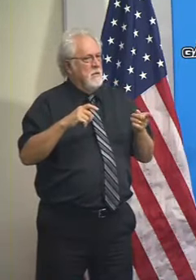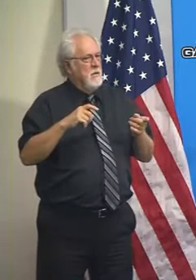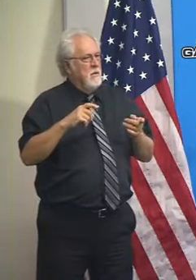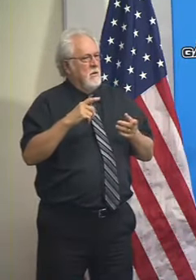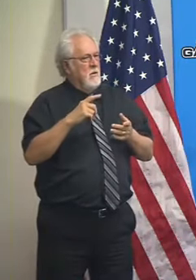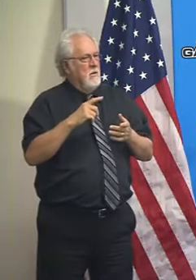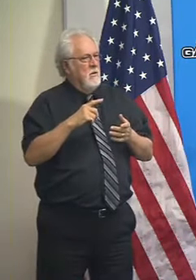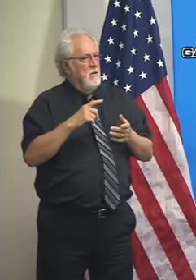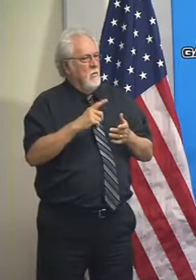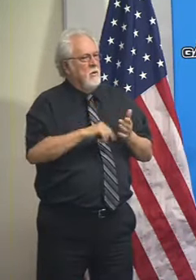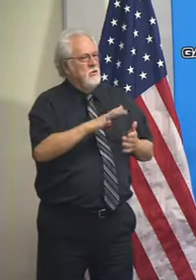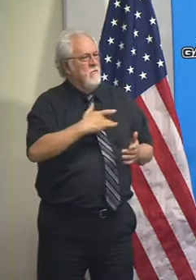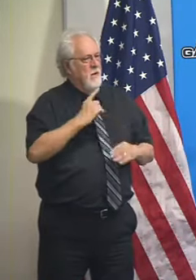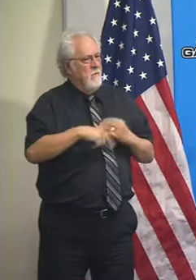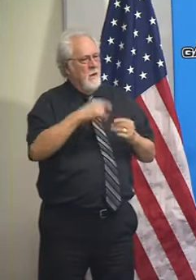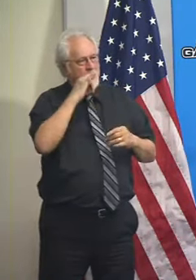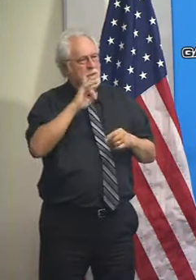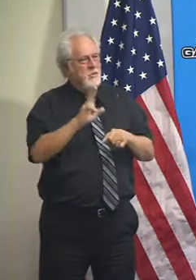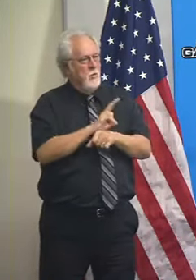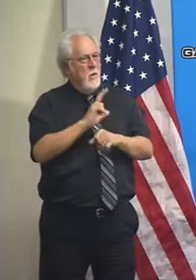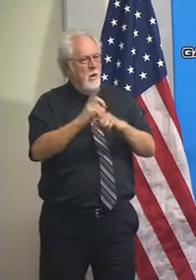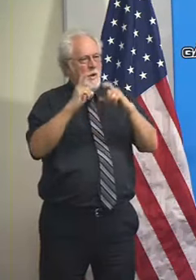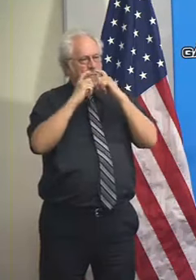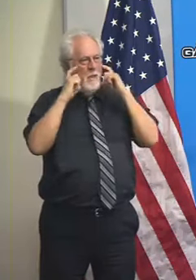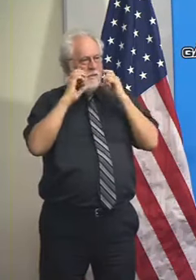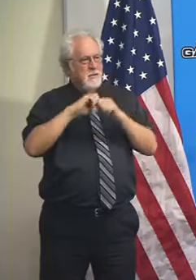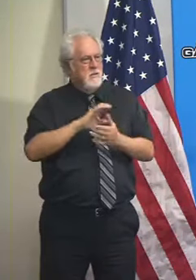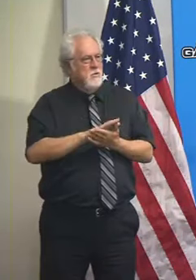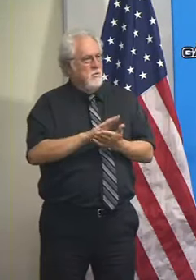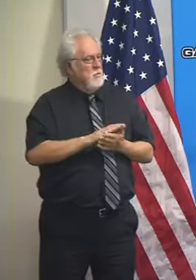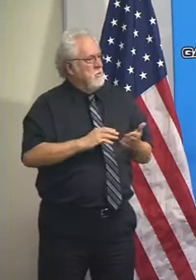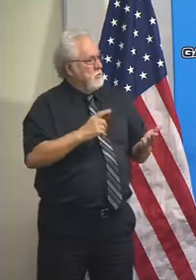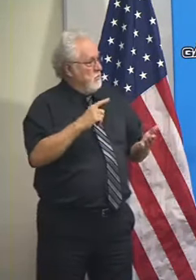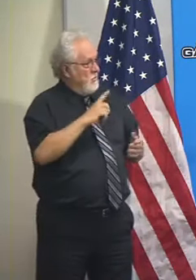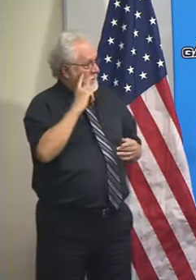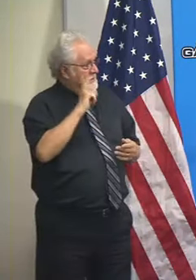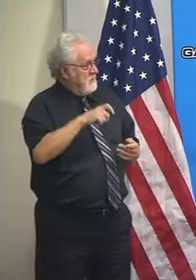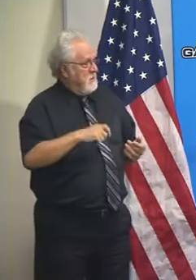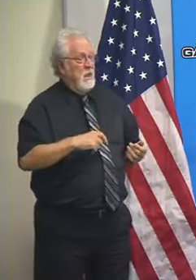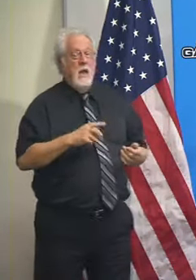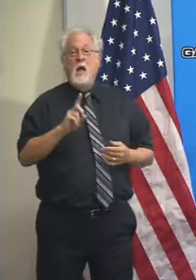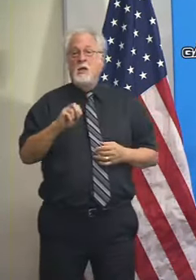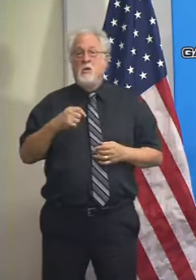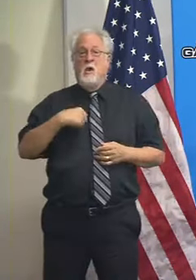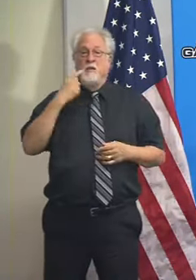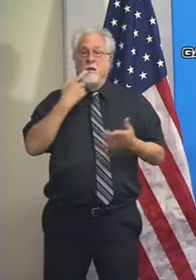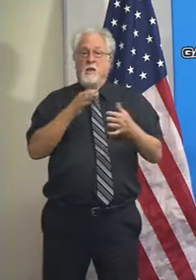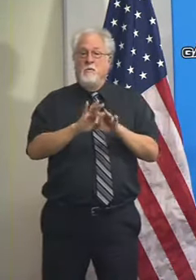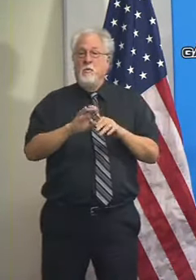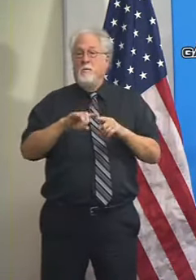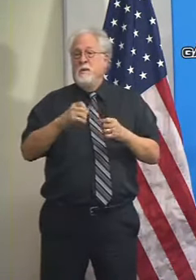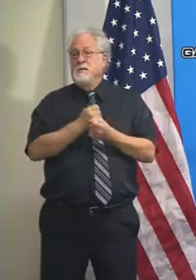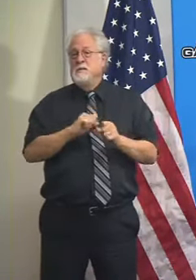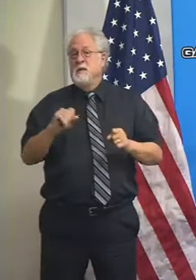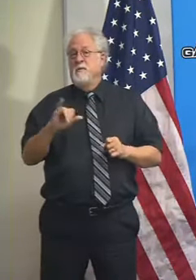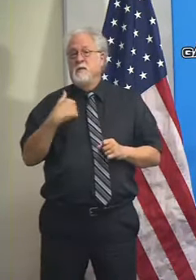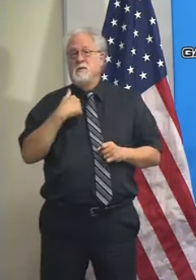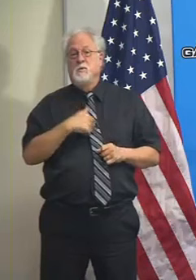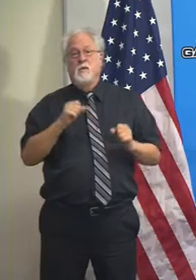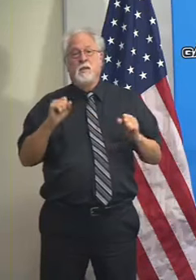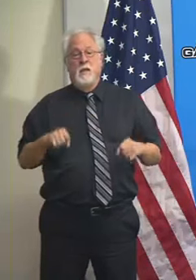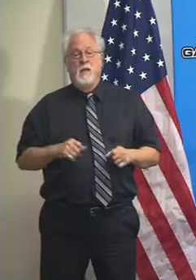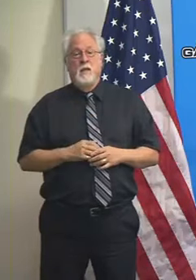personal feeling about kids wearing masks at school? Do you really think it's necessary? I do. I think it's important to be as safe as we can possibly